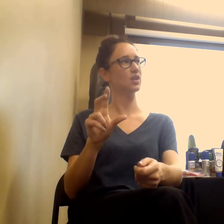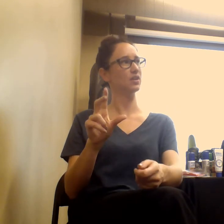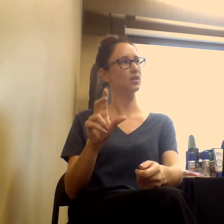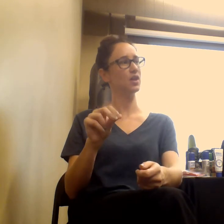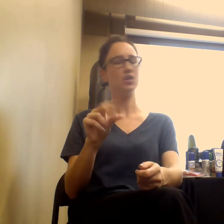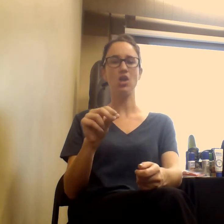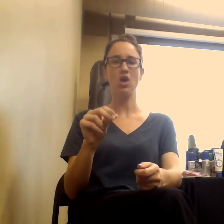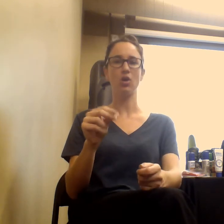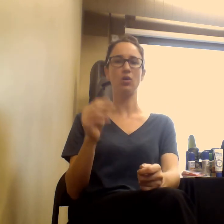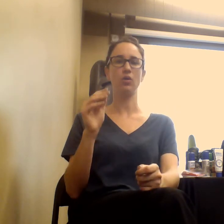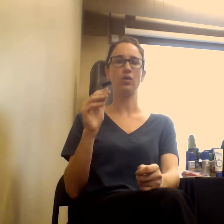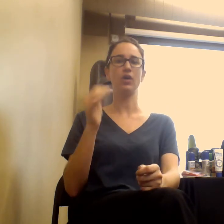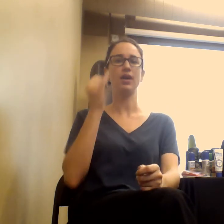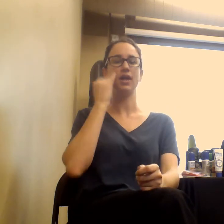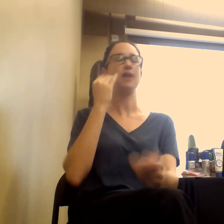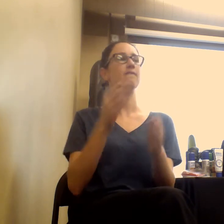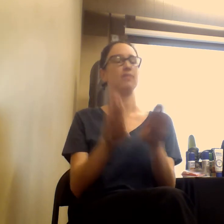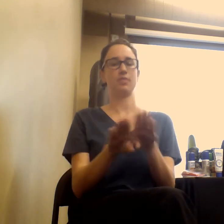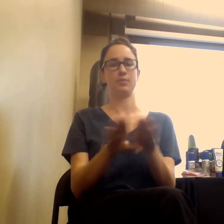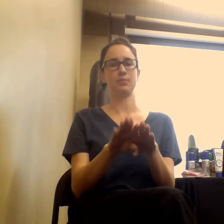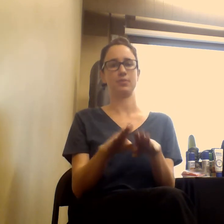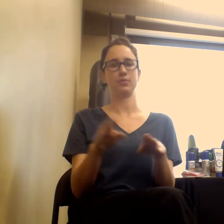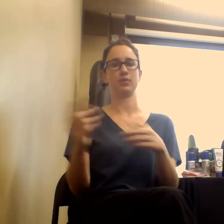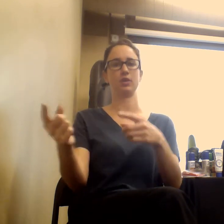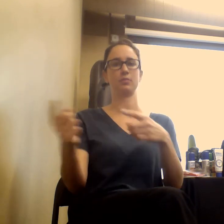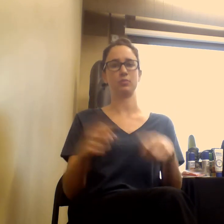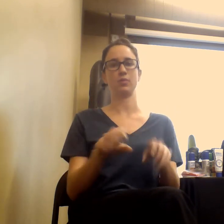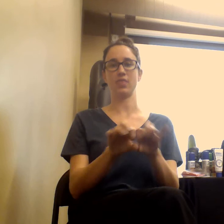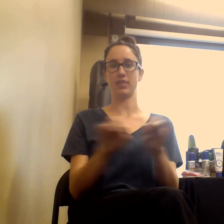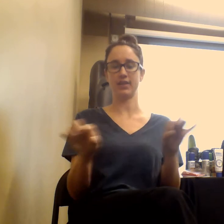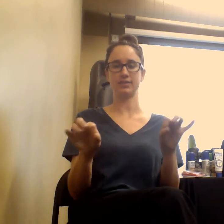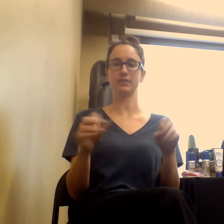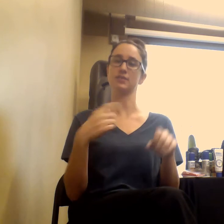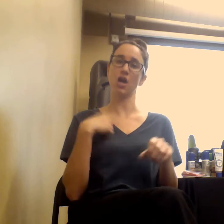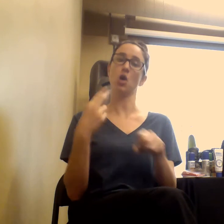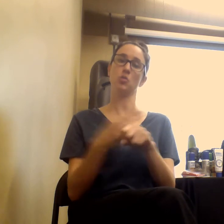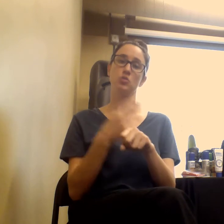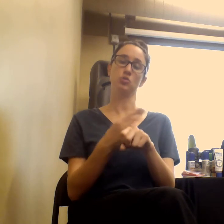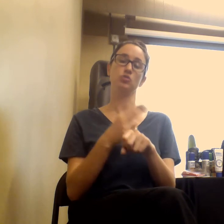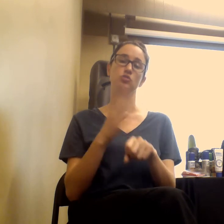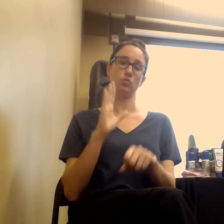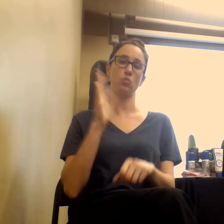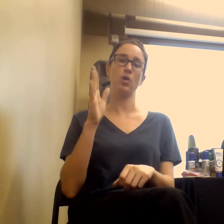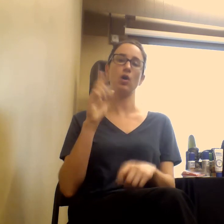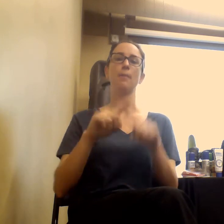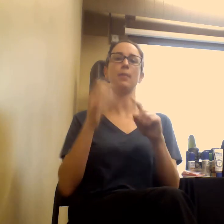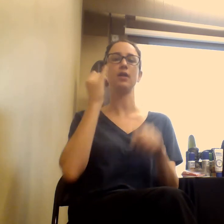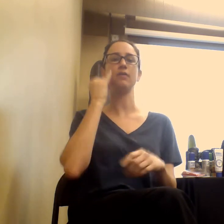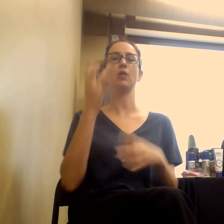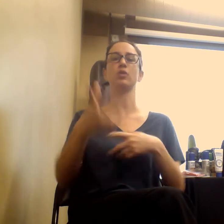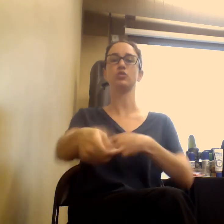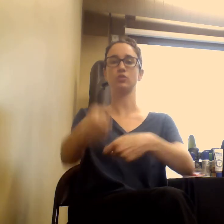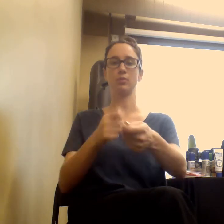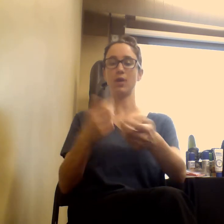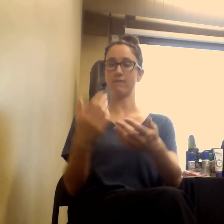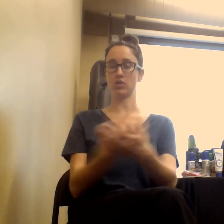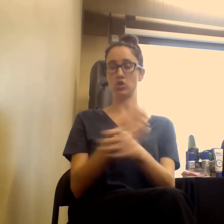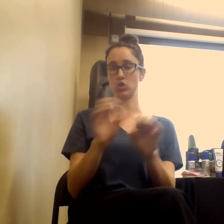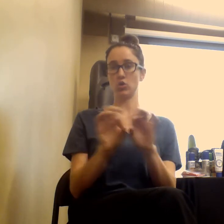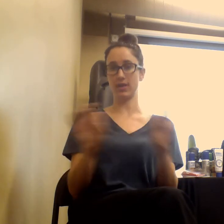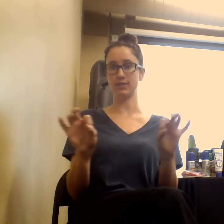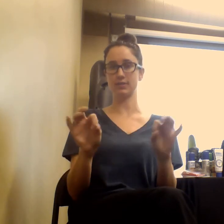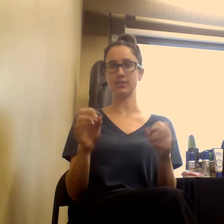was just looking for the name that you were using for these. I don't see any name on them. The A-Solo, But just other than the company name, so